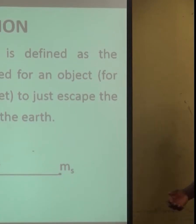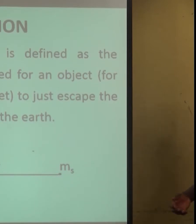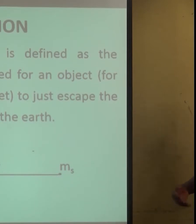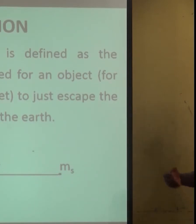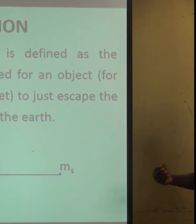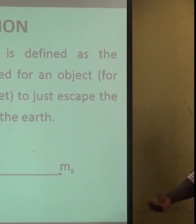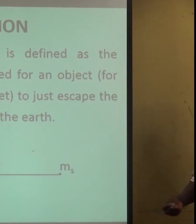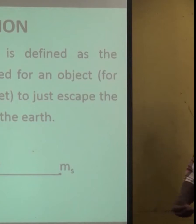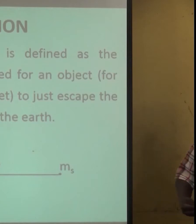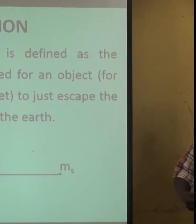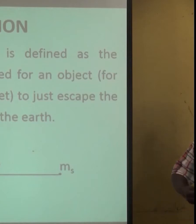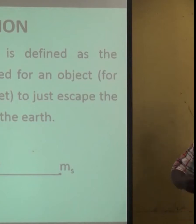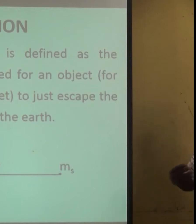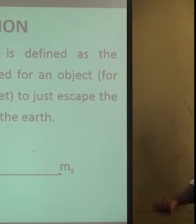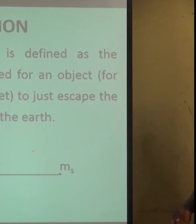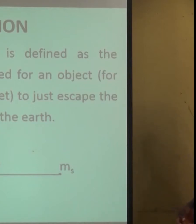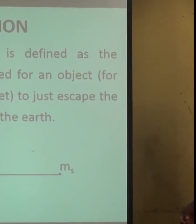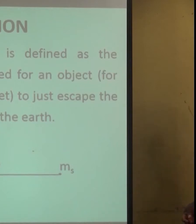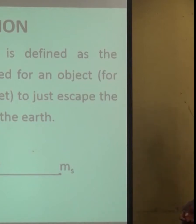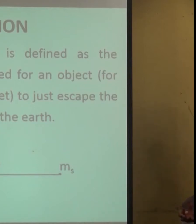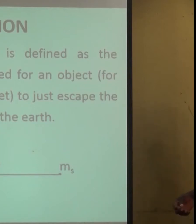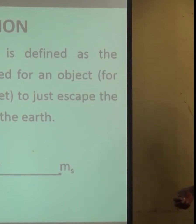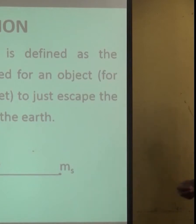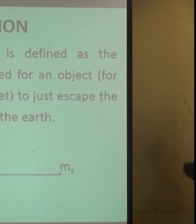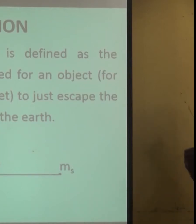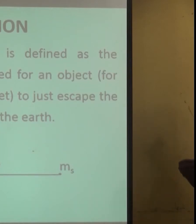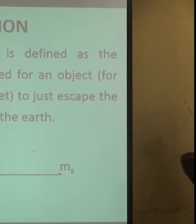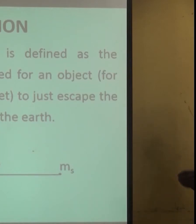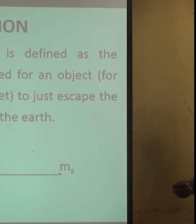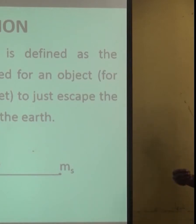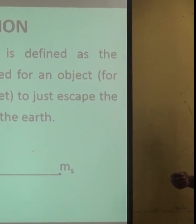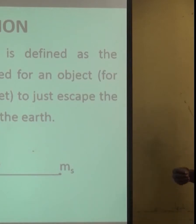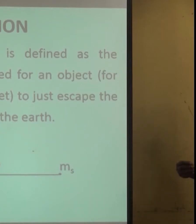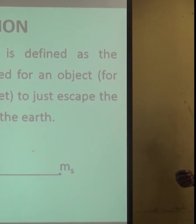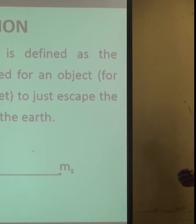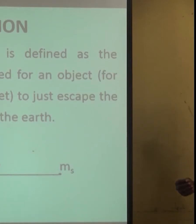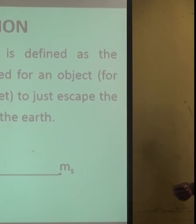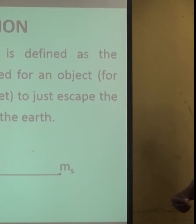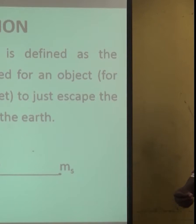example, satellite or rocket, to just